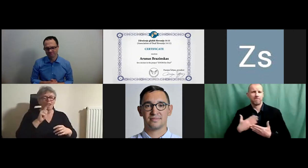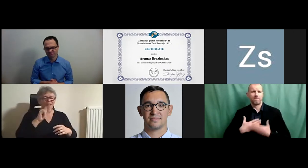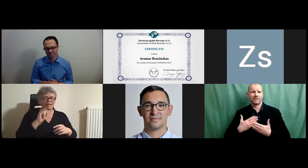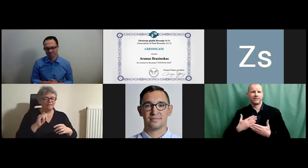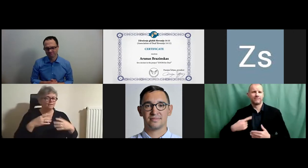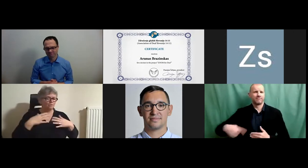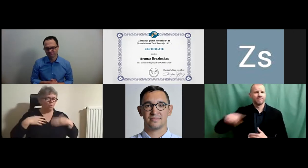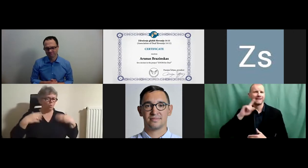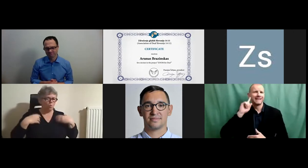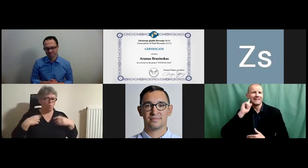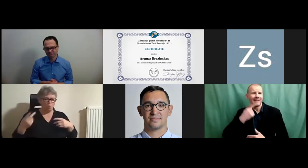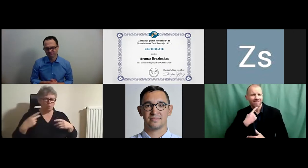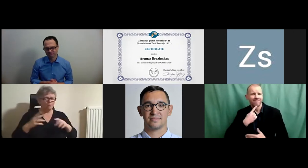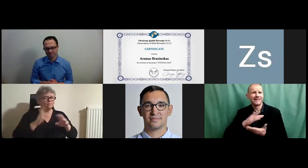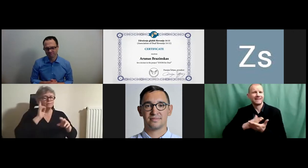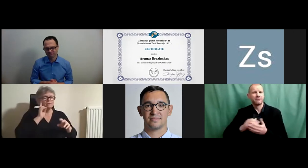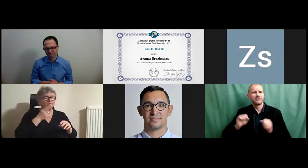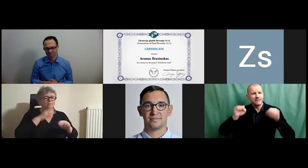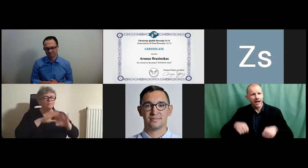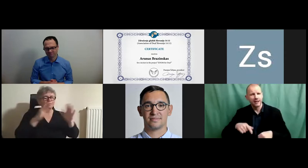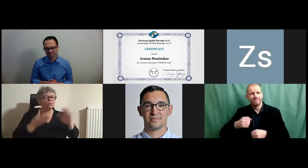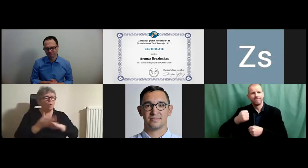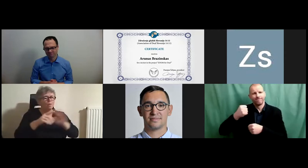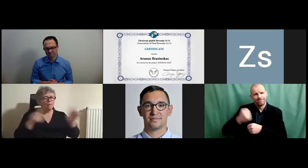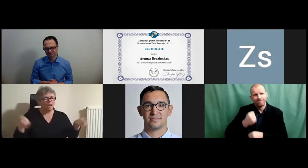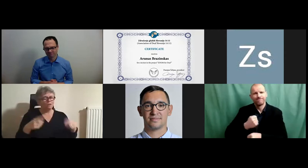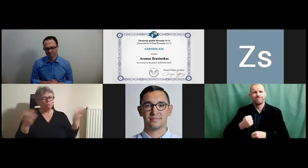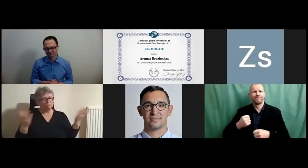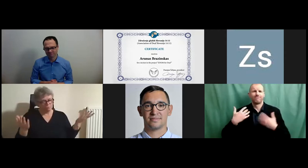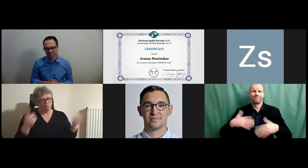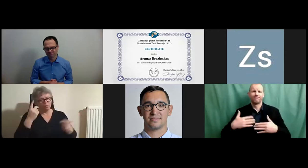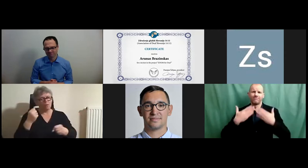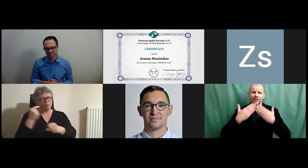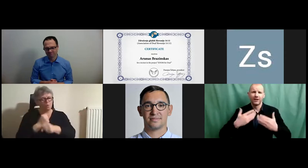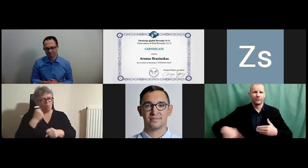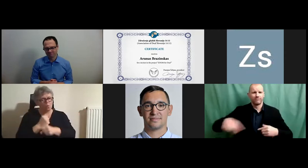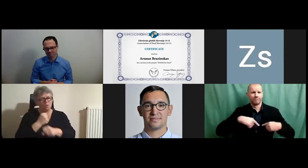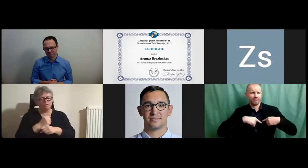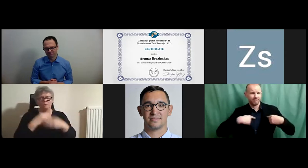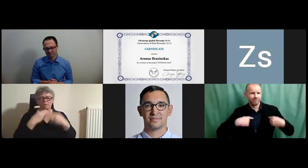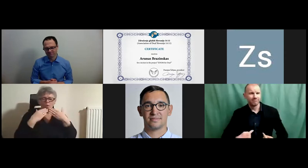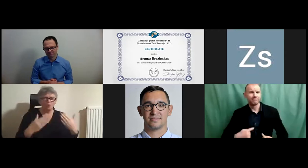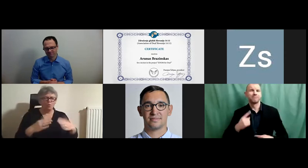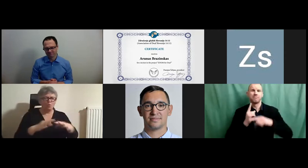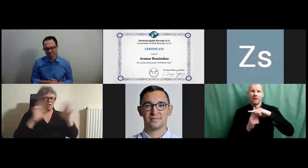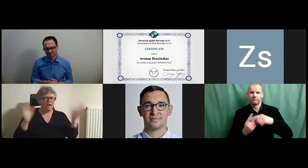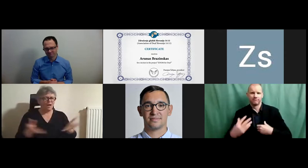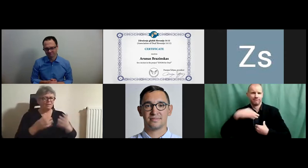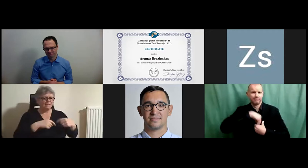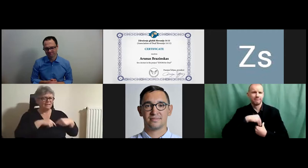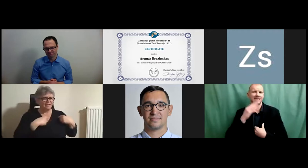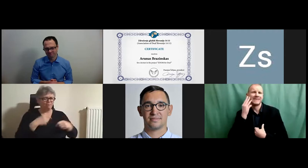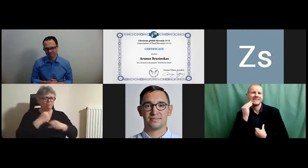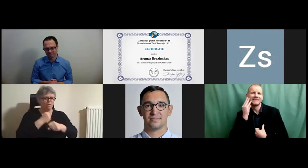So us from WASLI, we're very happy to support this and are very thankful to the deaf interpreters